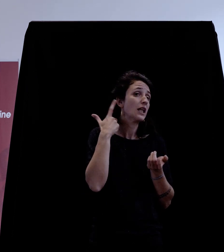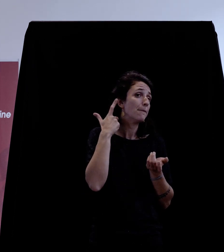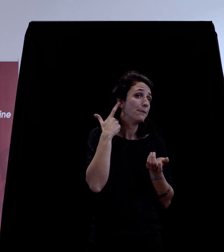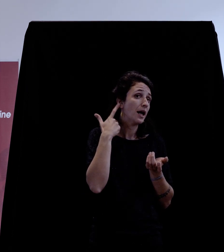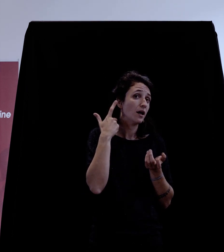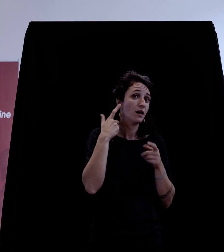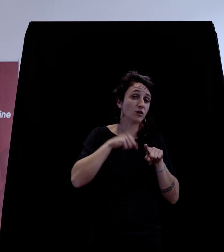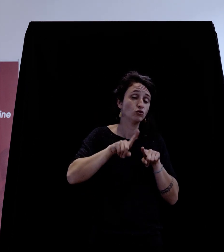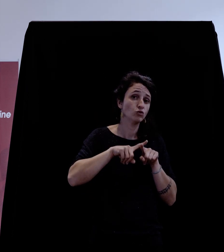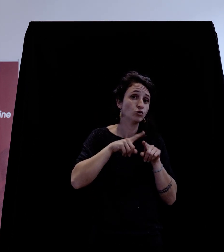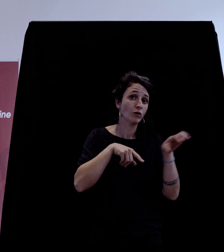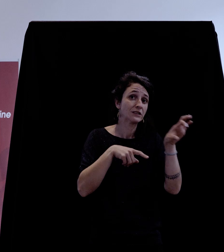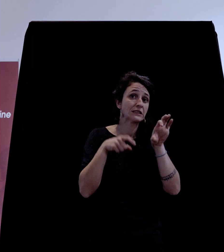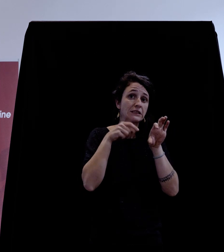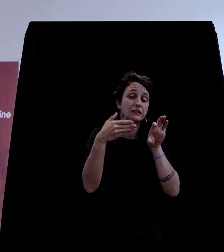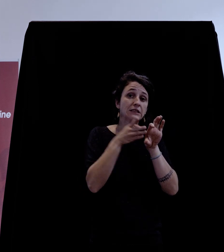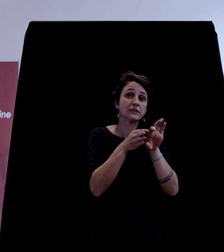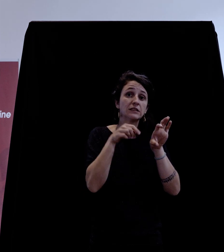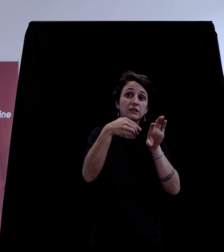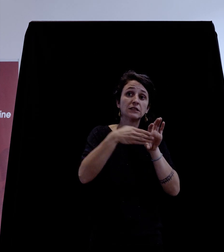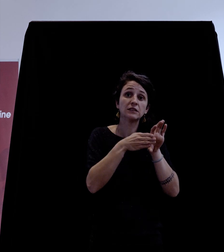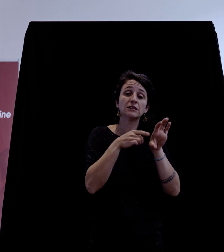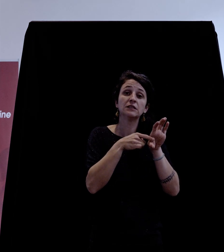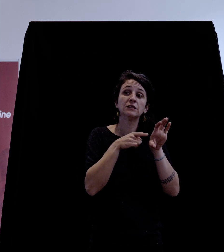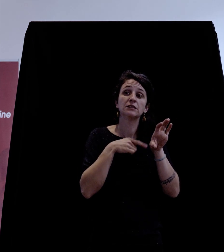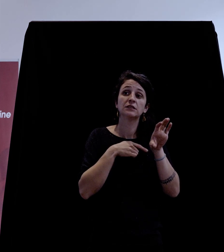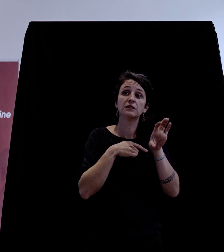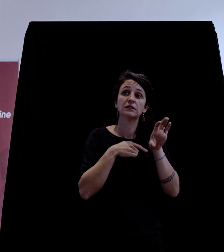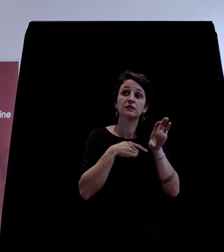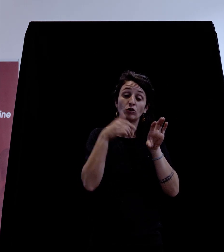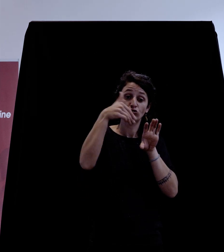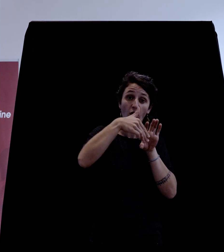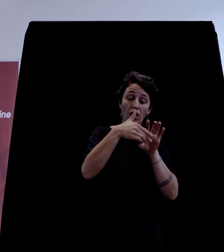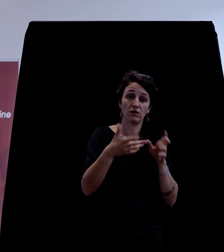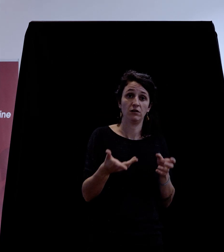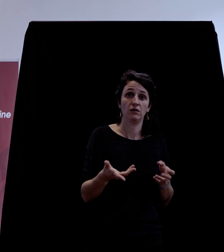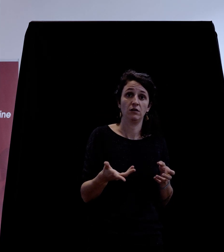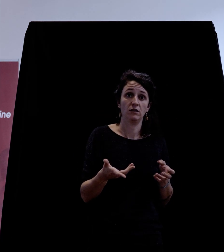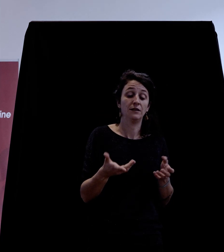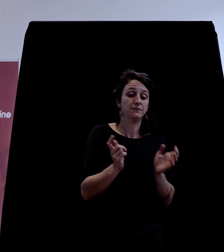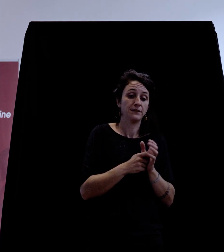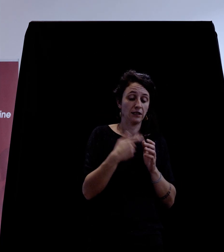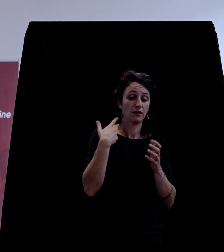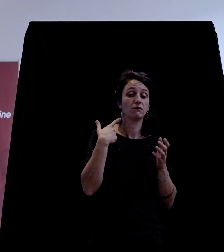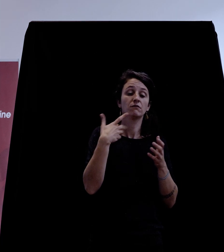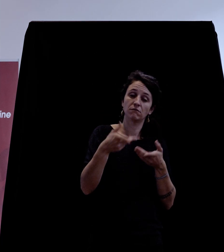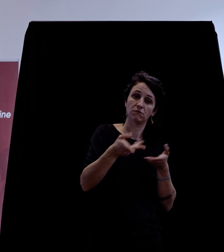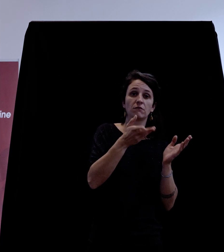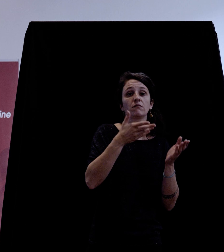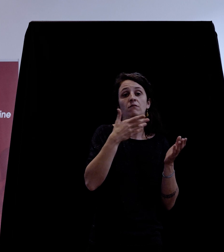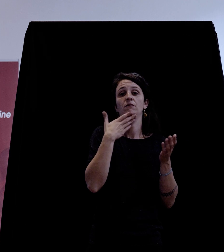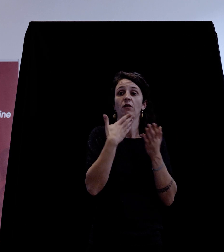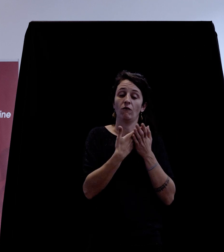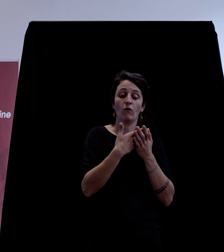was infected. And once we got that removed, he started sleeping again. In the meantime, of course, the doctor wanted